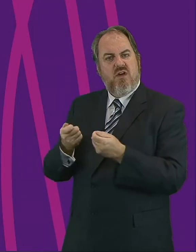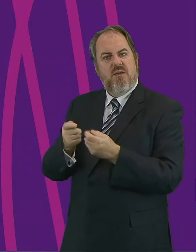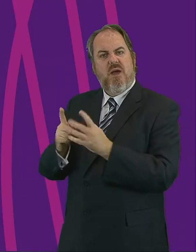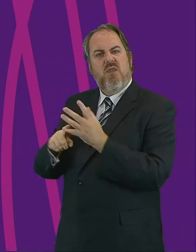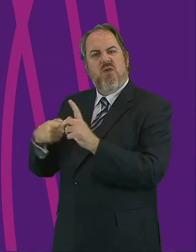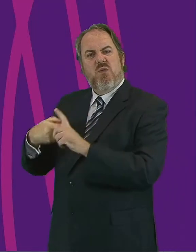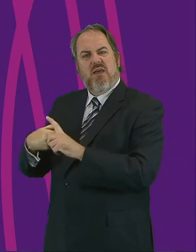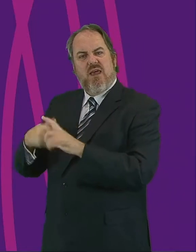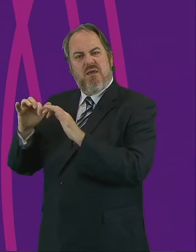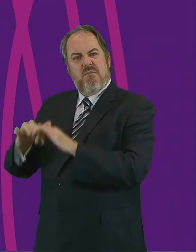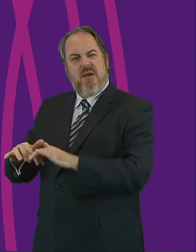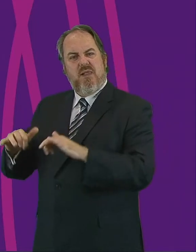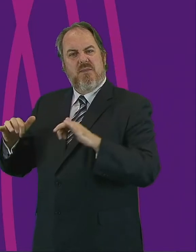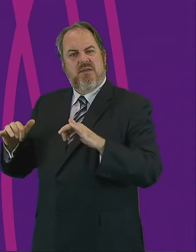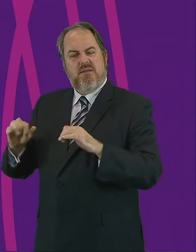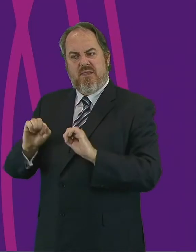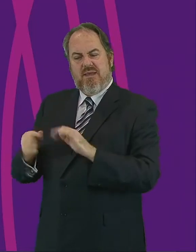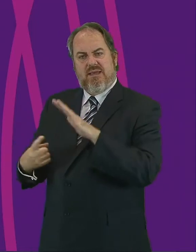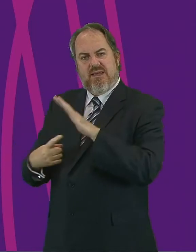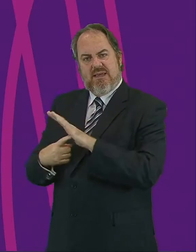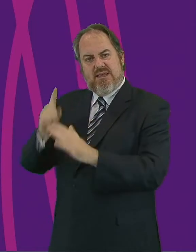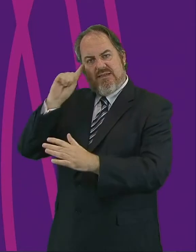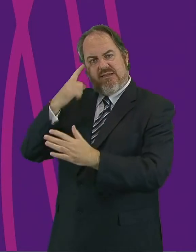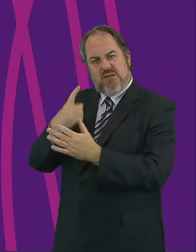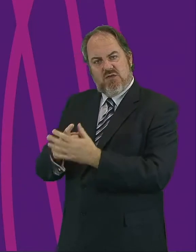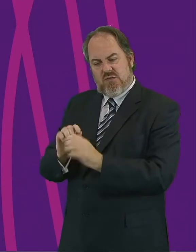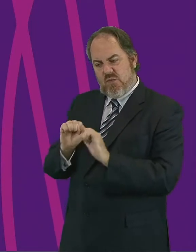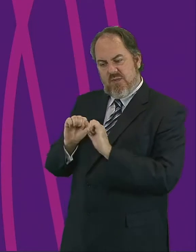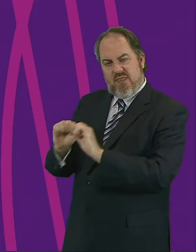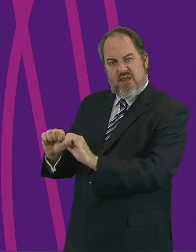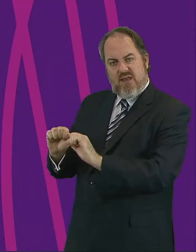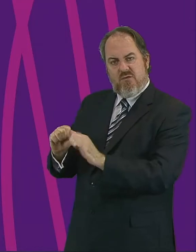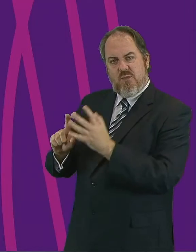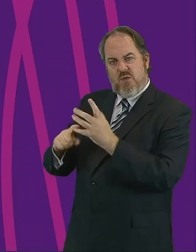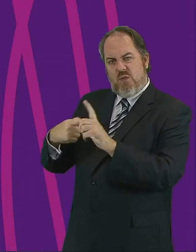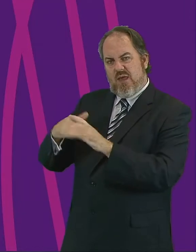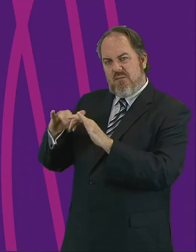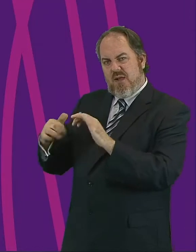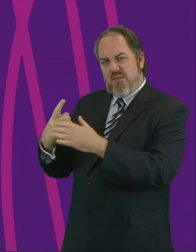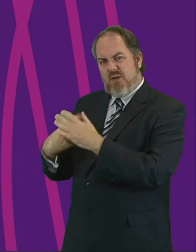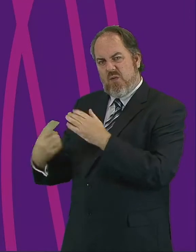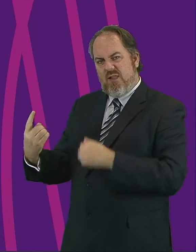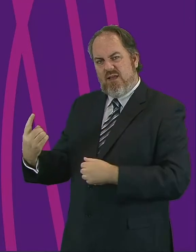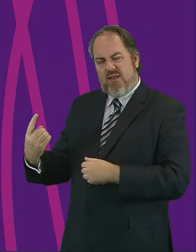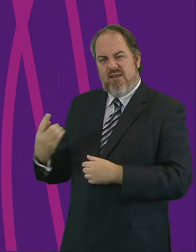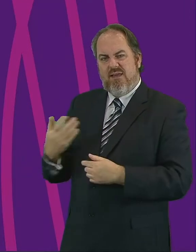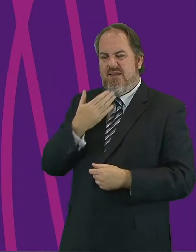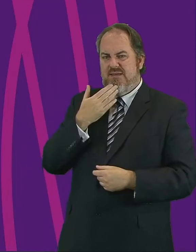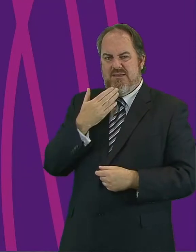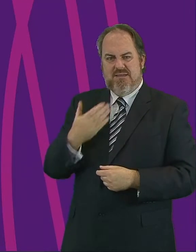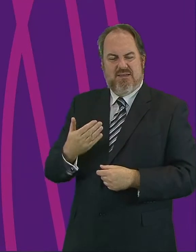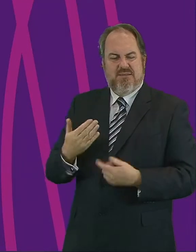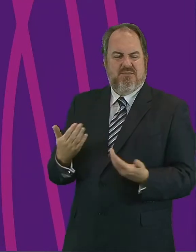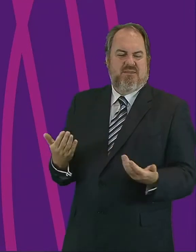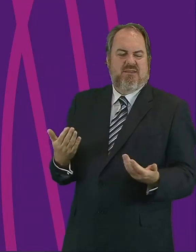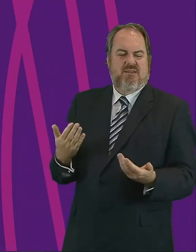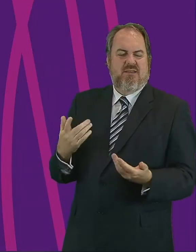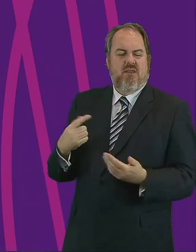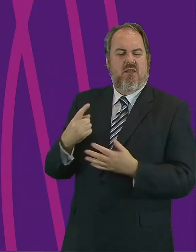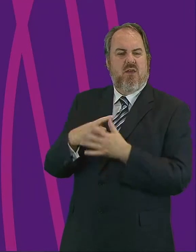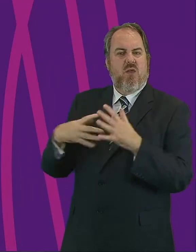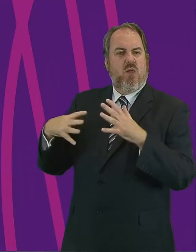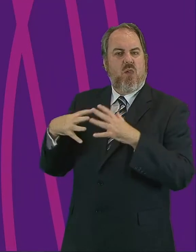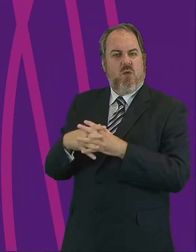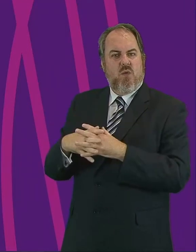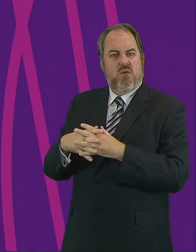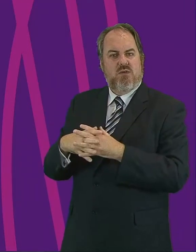and that key decisions will be put to the UK Parliament for approval. The implication is that anything in the underpinning legislation will be reserved